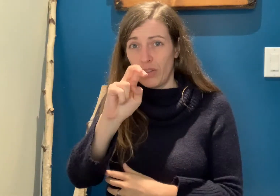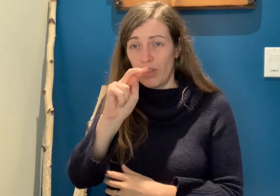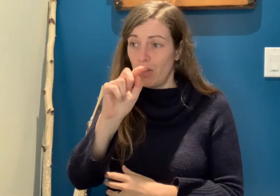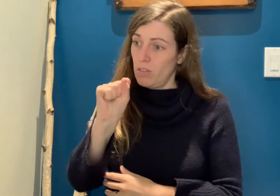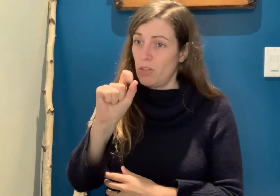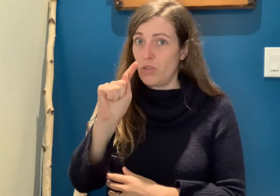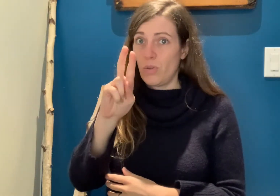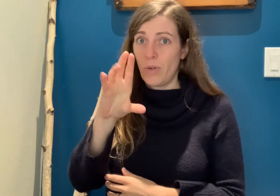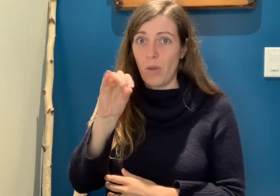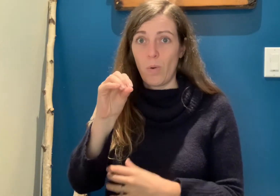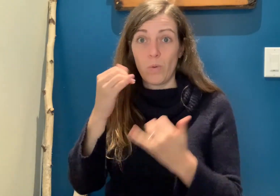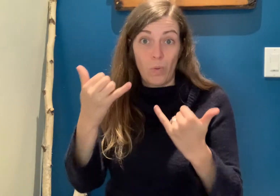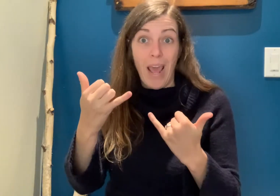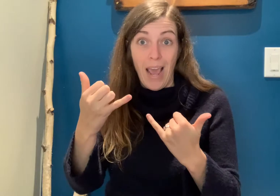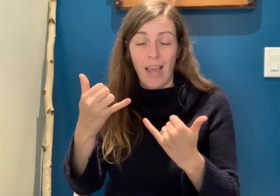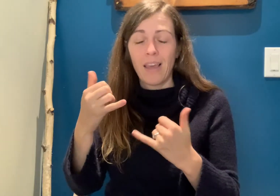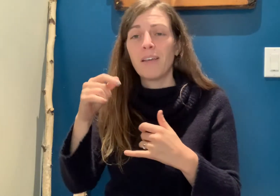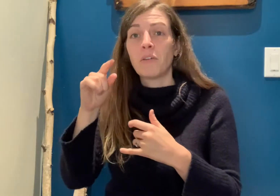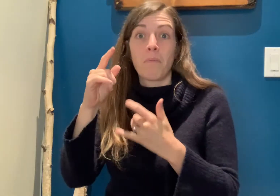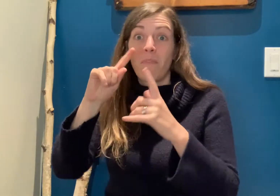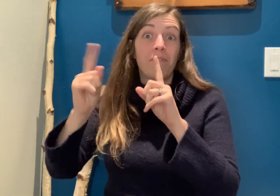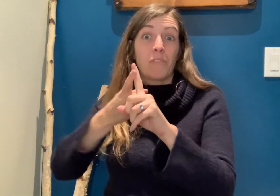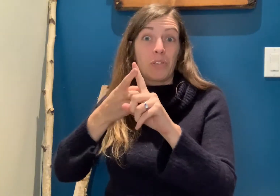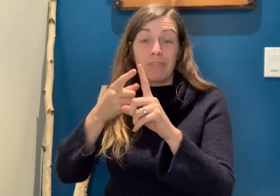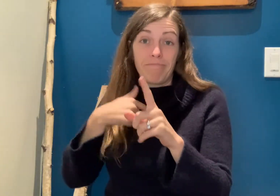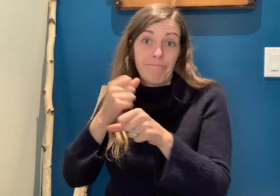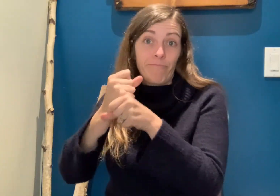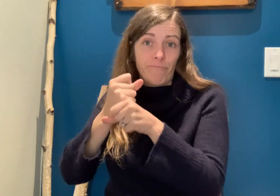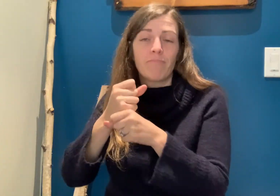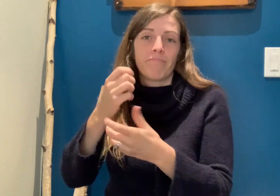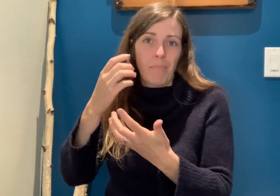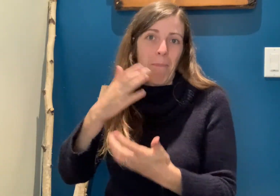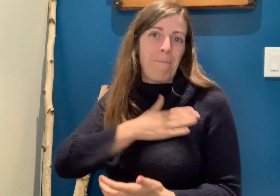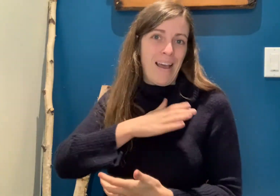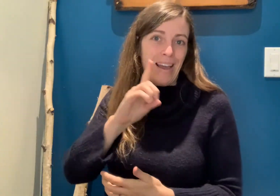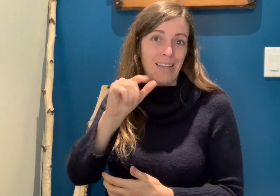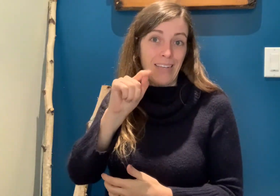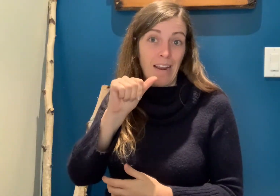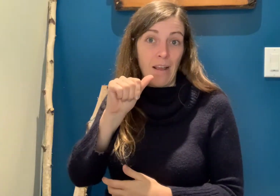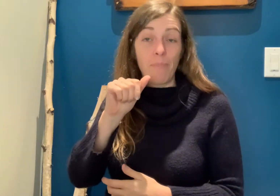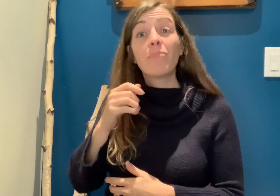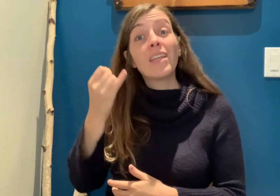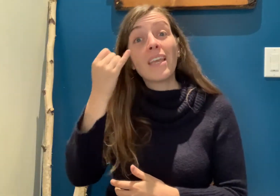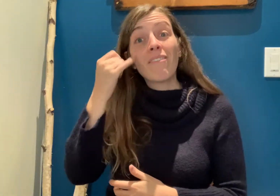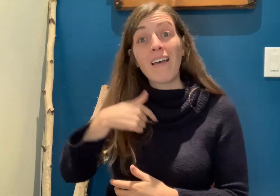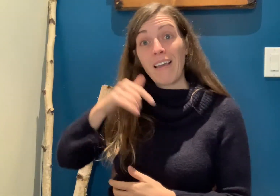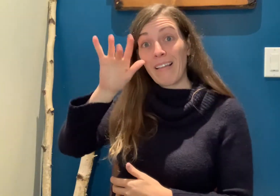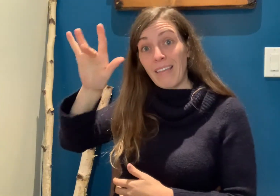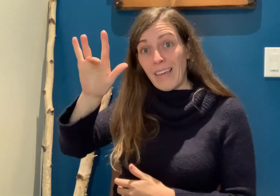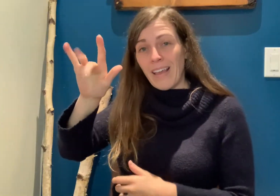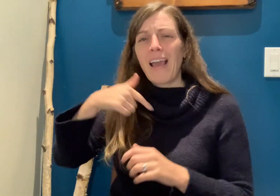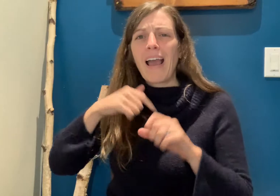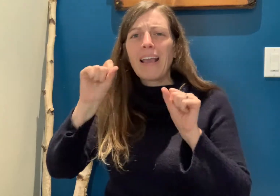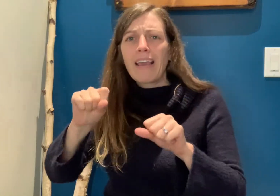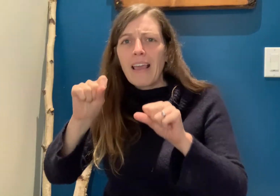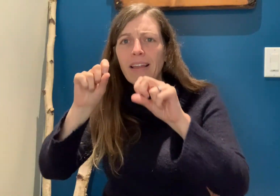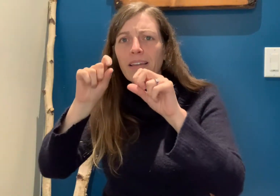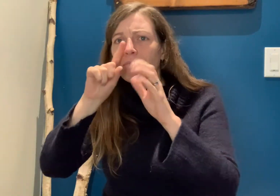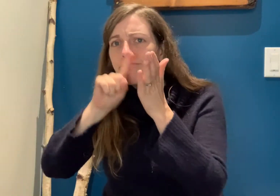Right now, it's just going to be my data is the only variable that I've made so far. And if I click on